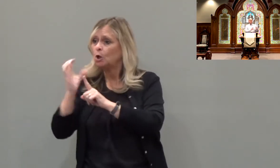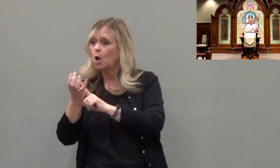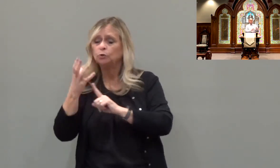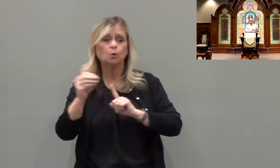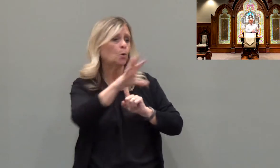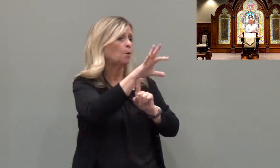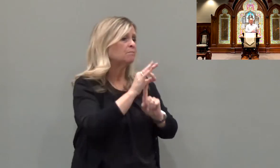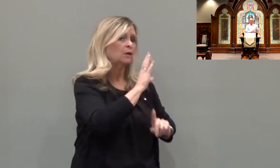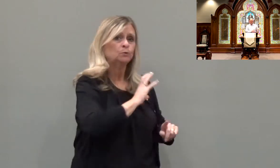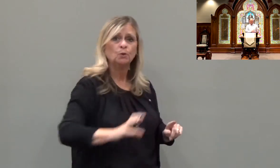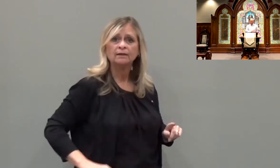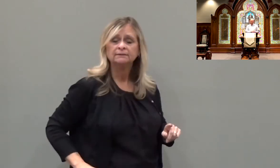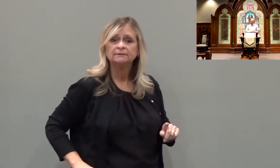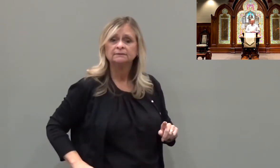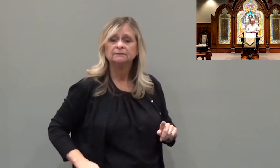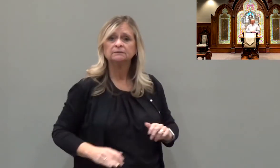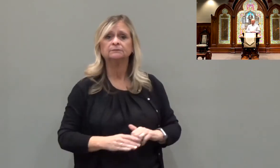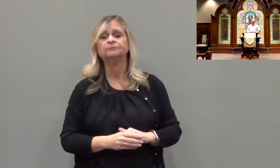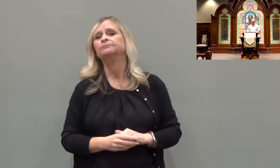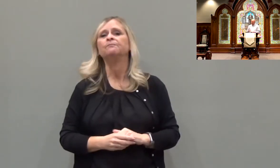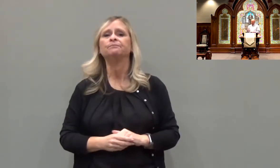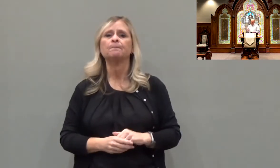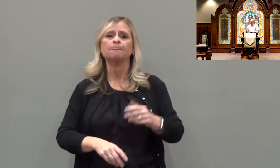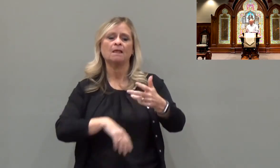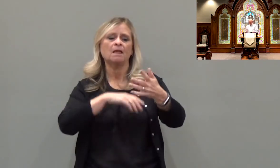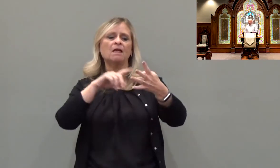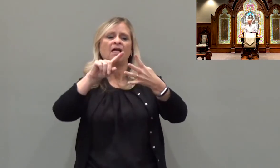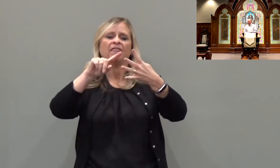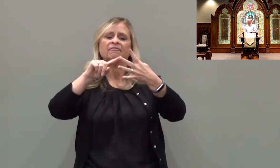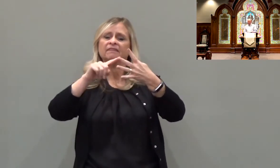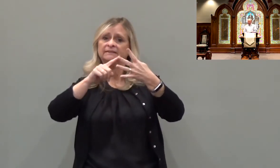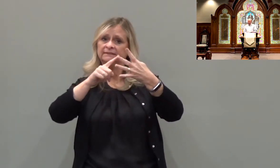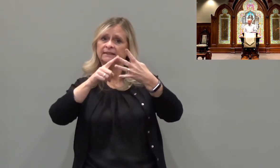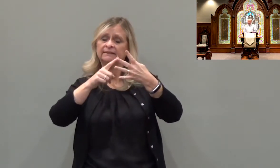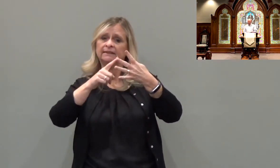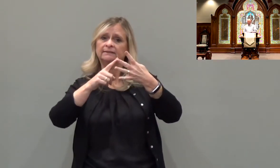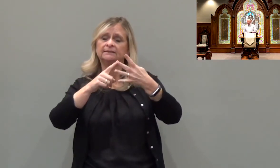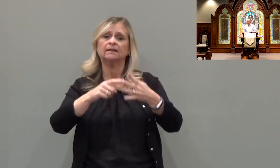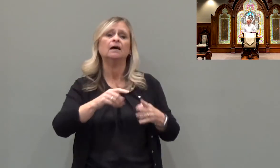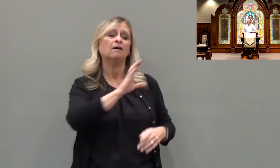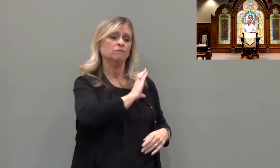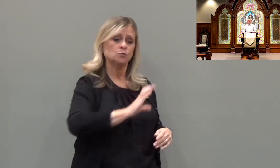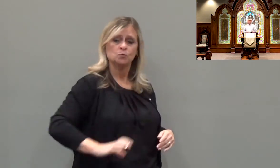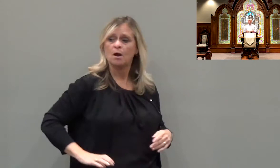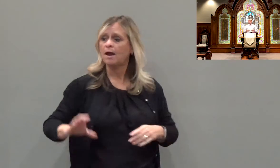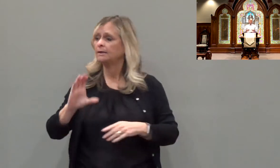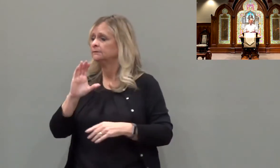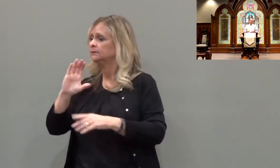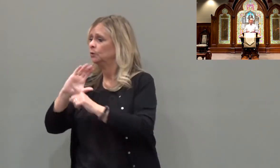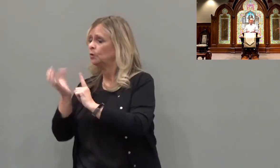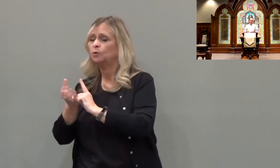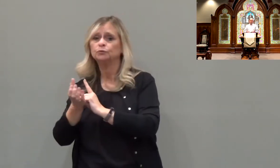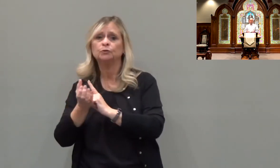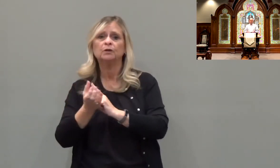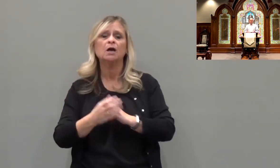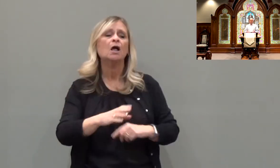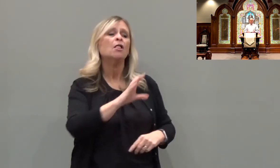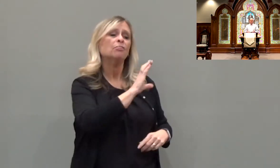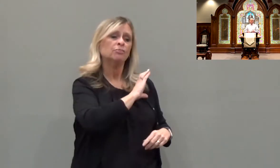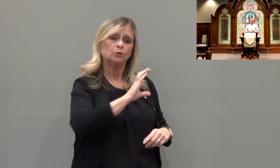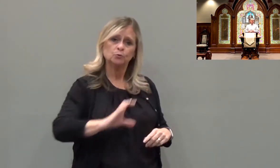must choose Christ. The second form of Christ and culture is the Christ of